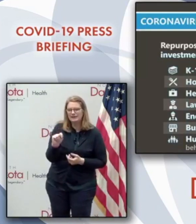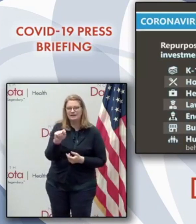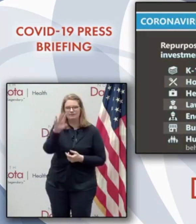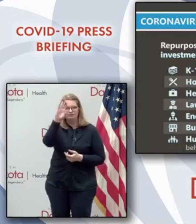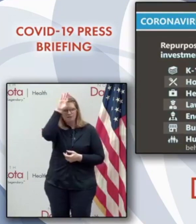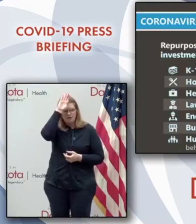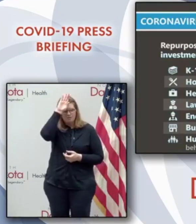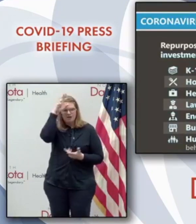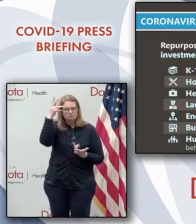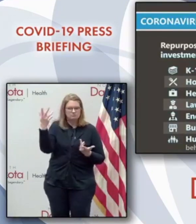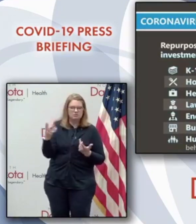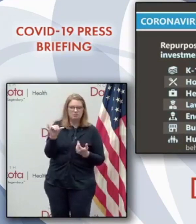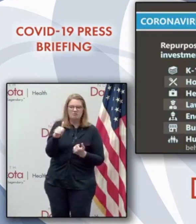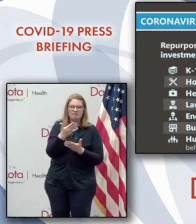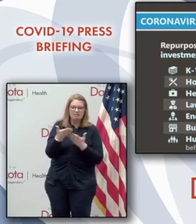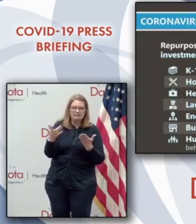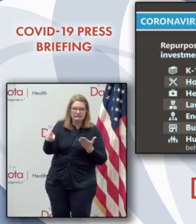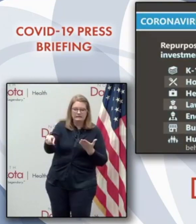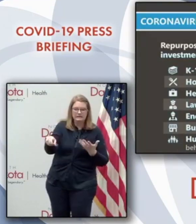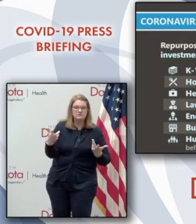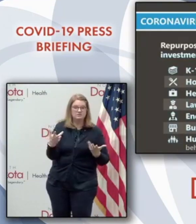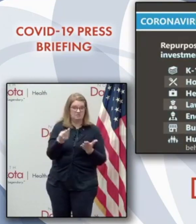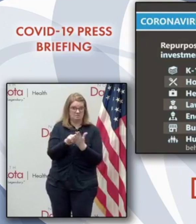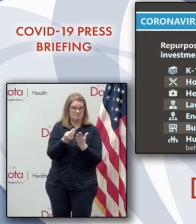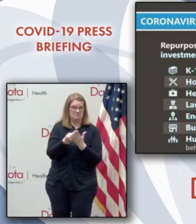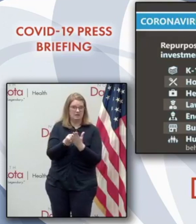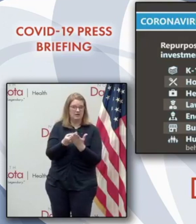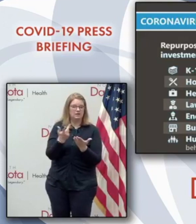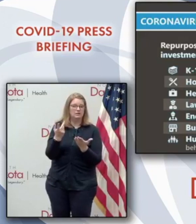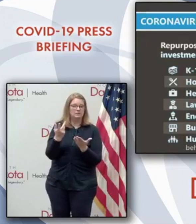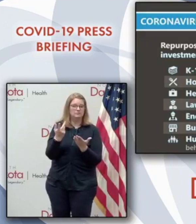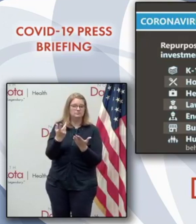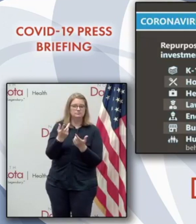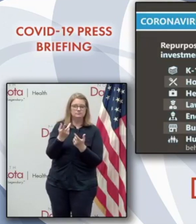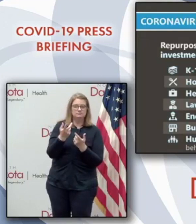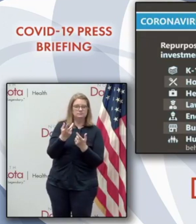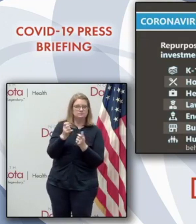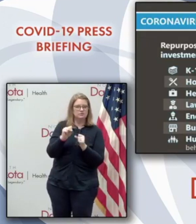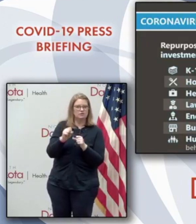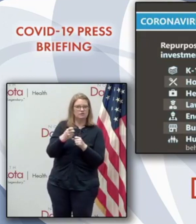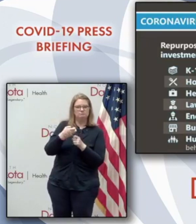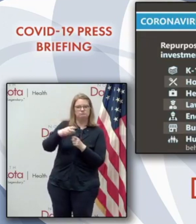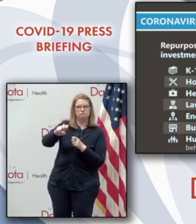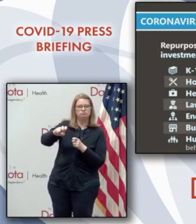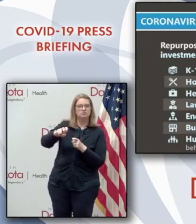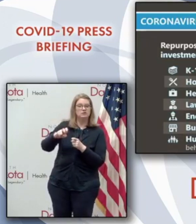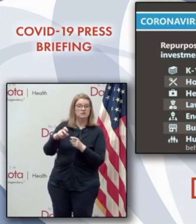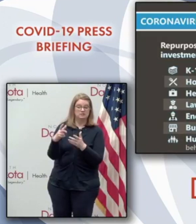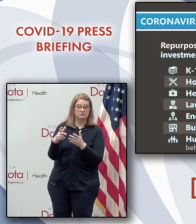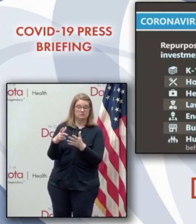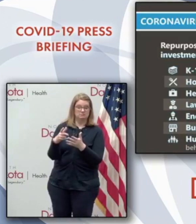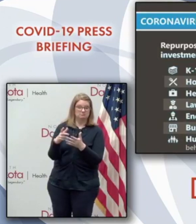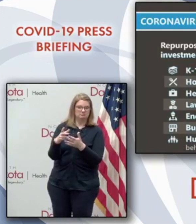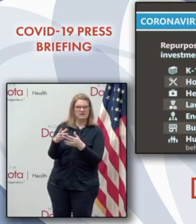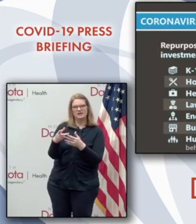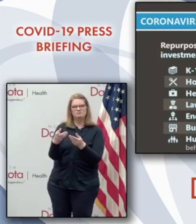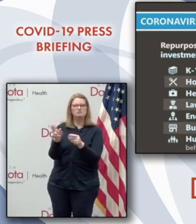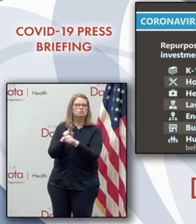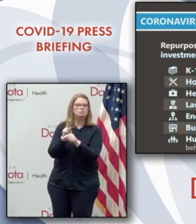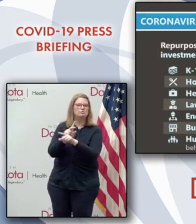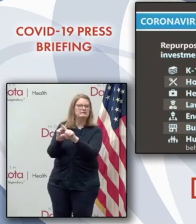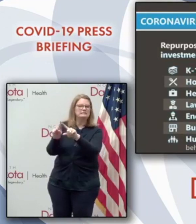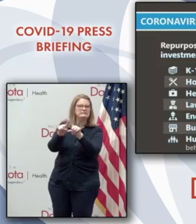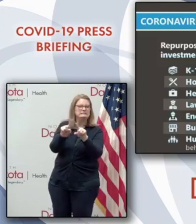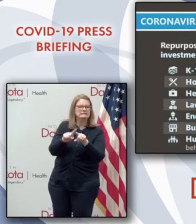they may have within the city. So these are dollars that will be transferable within those communities once they receive them. We've